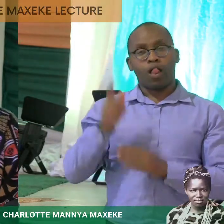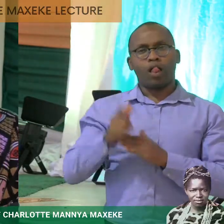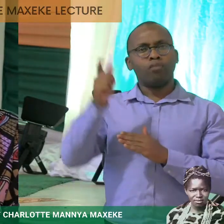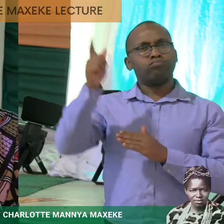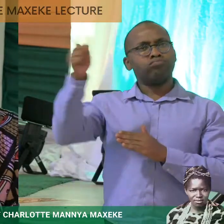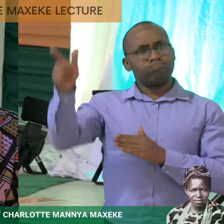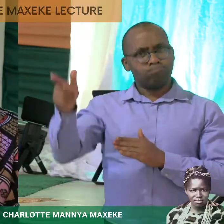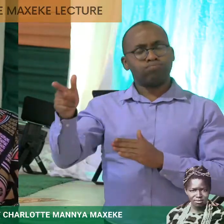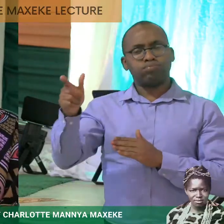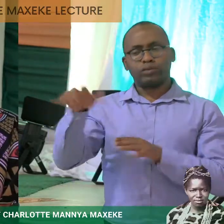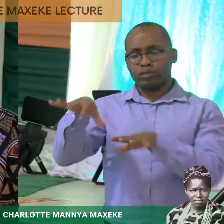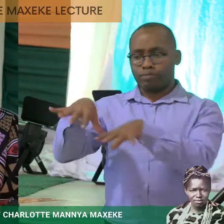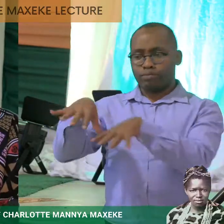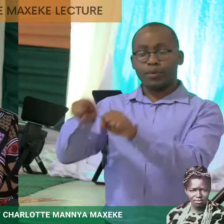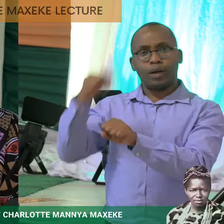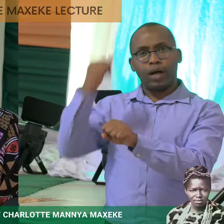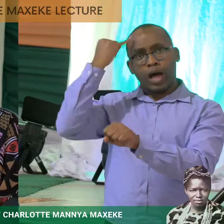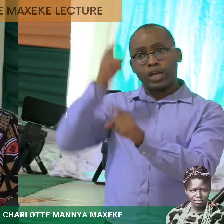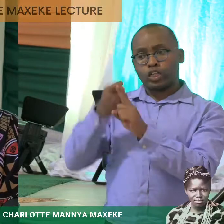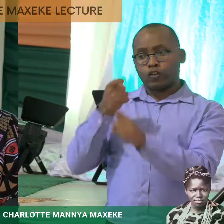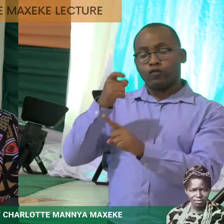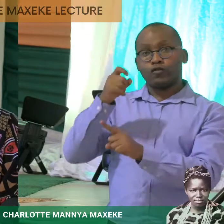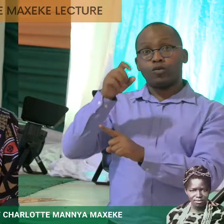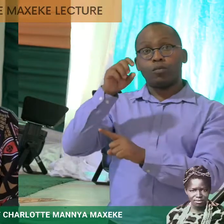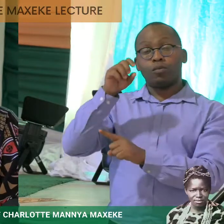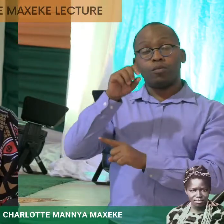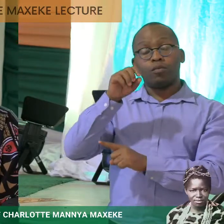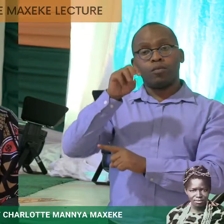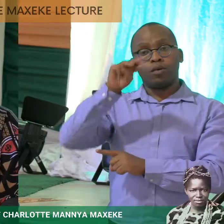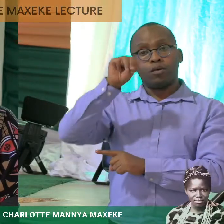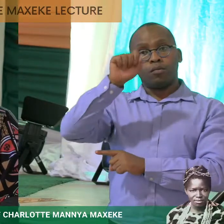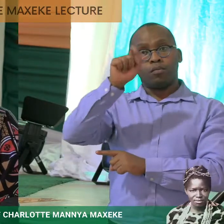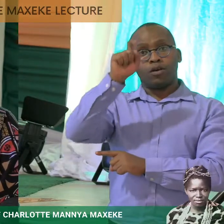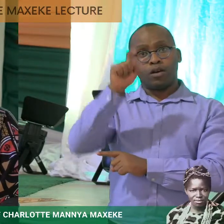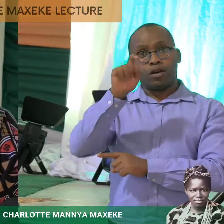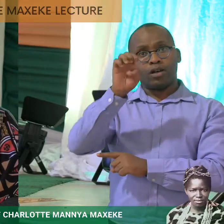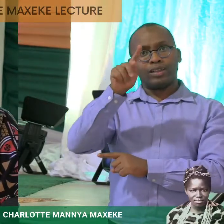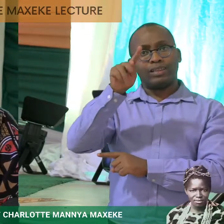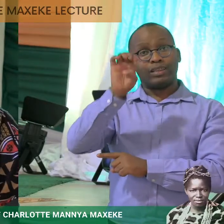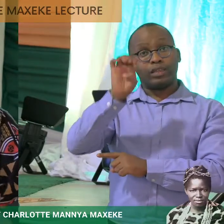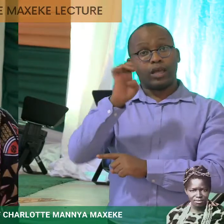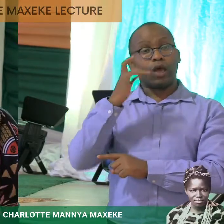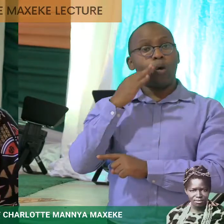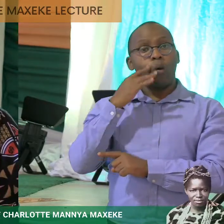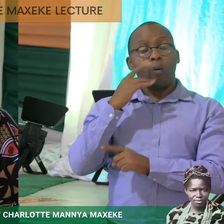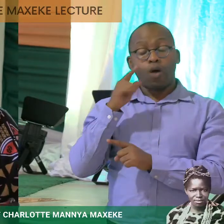ideals with regards to education when he lectured at the school